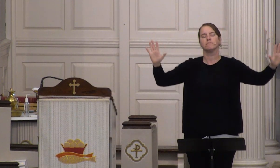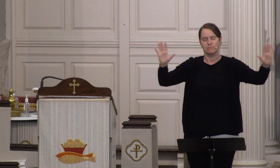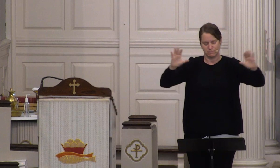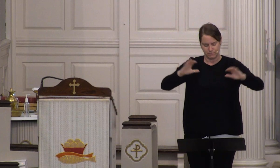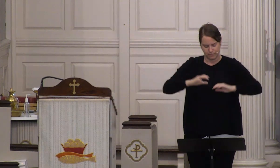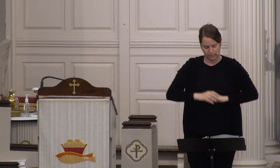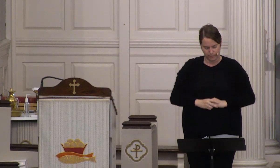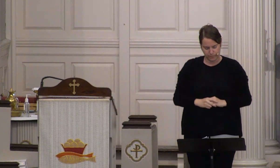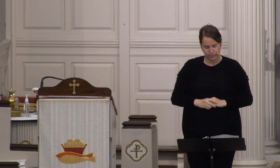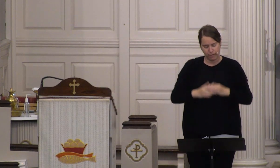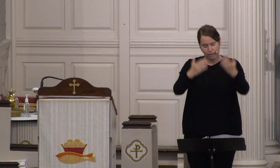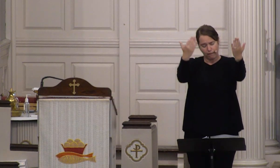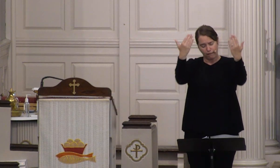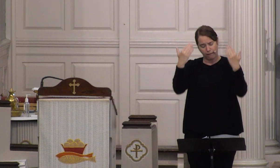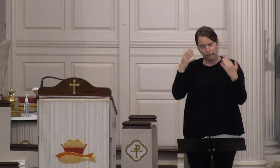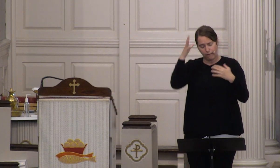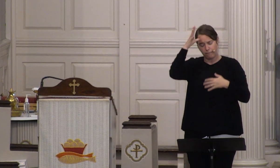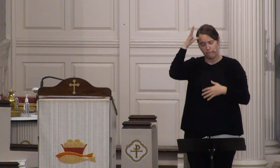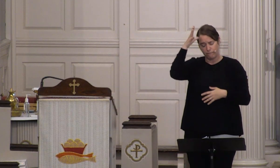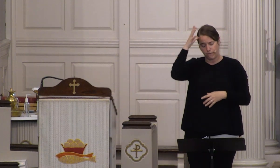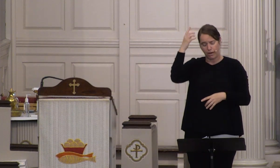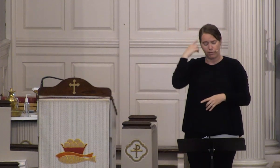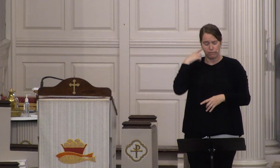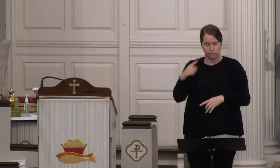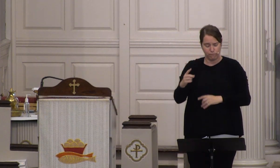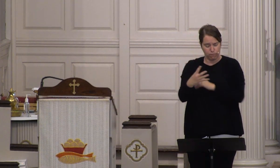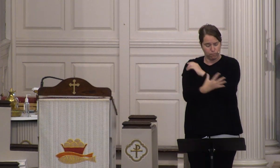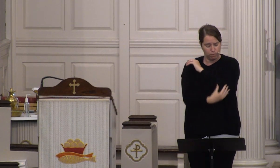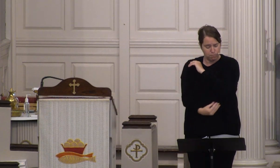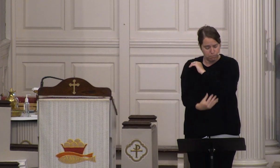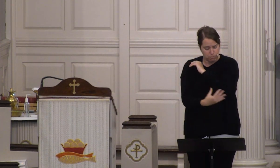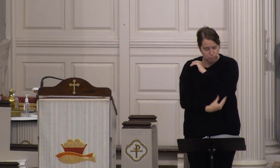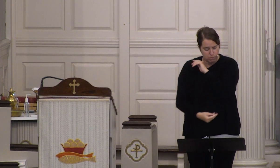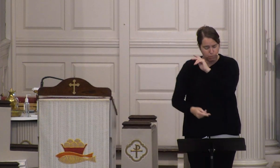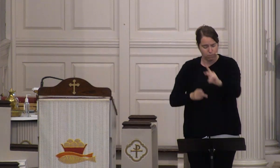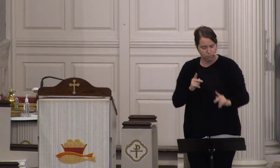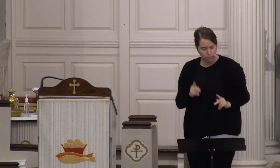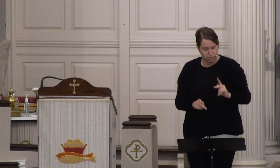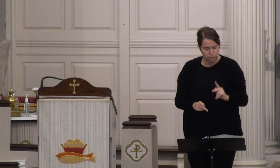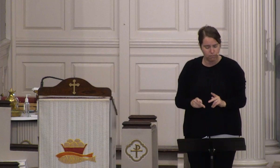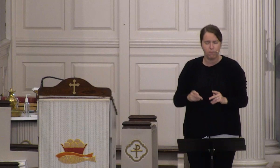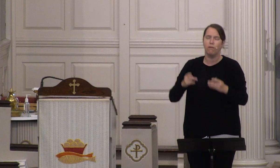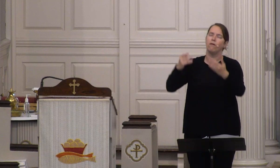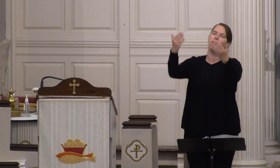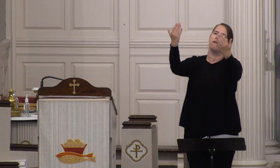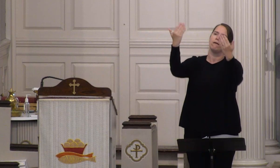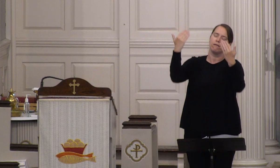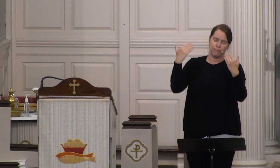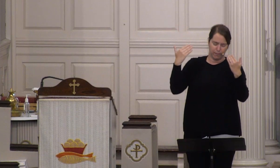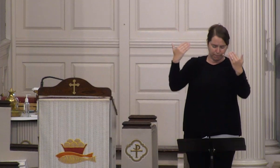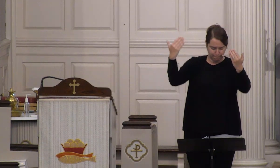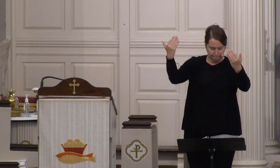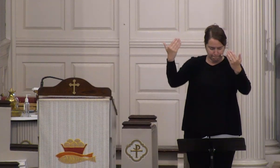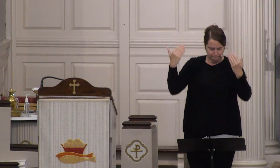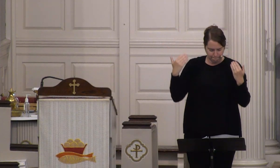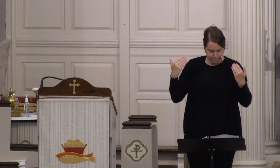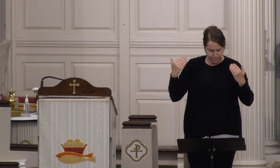store, come within our bosom shine. You